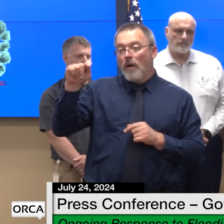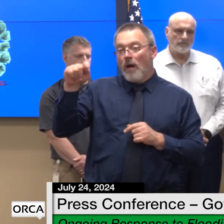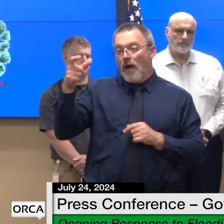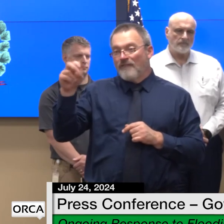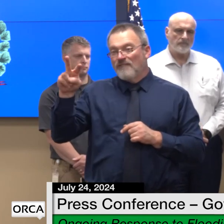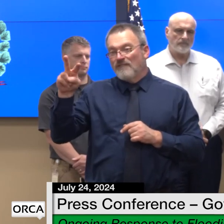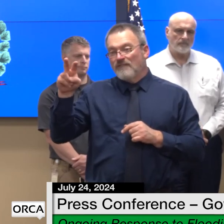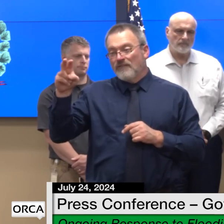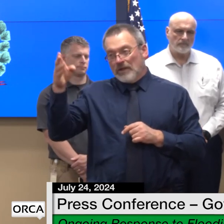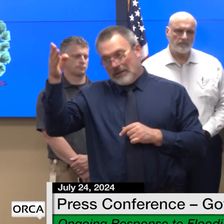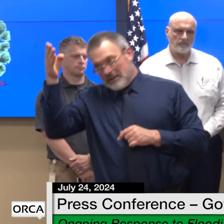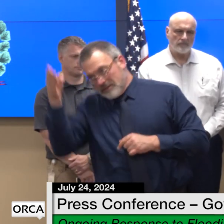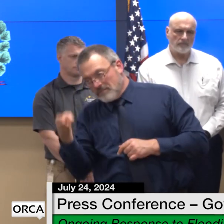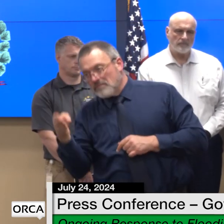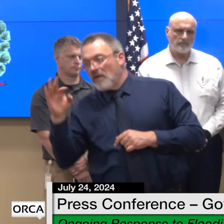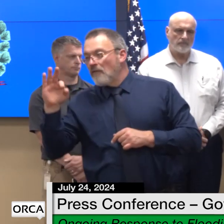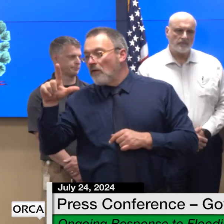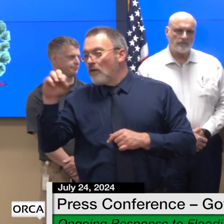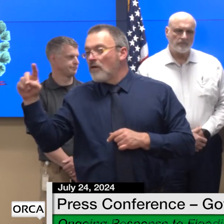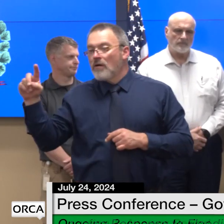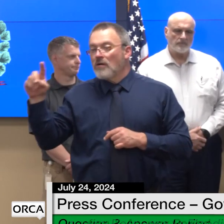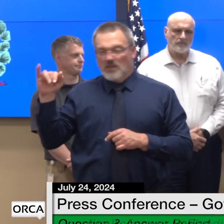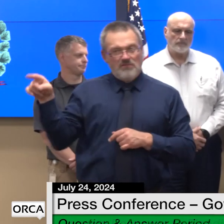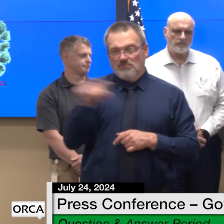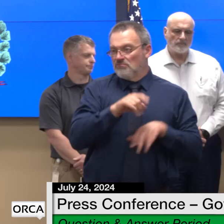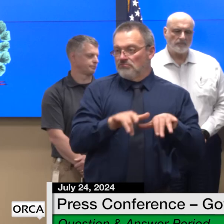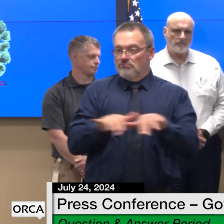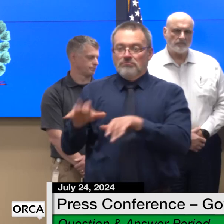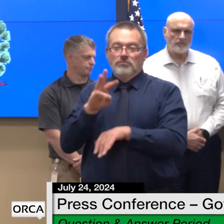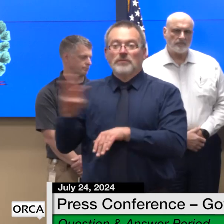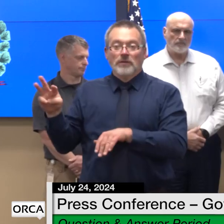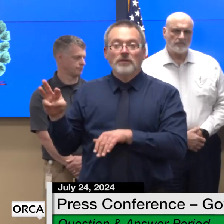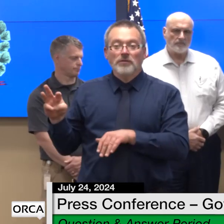anr.vermont.gov/flood. And with that, I'll turn it back over to the governor for questions.